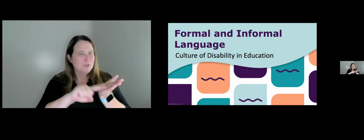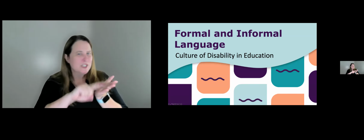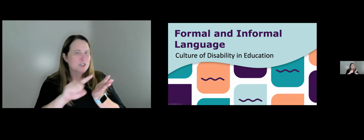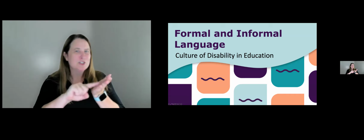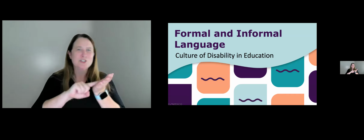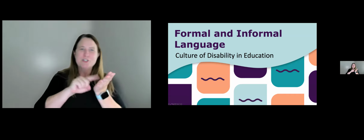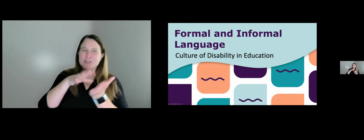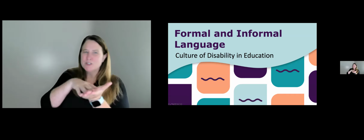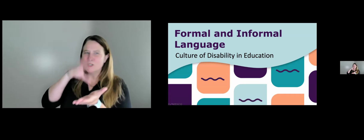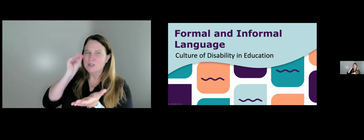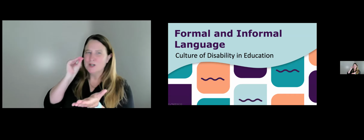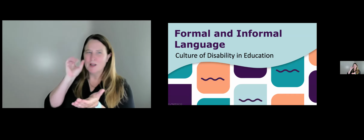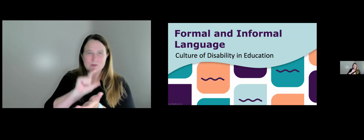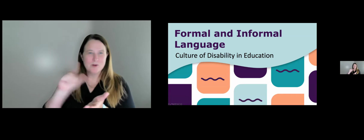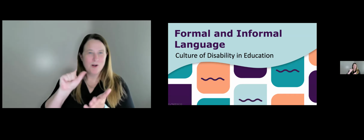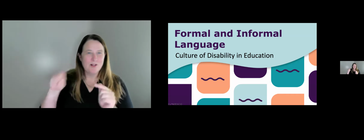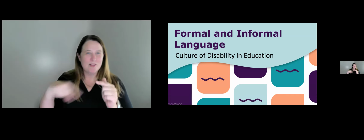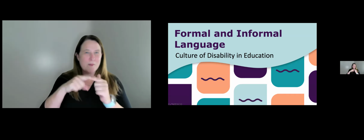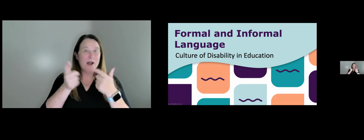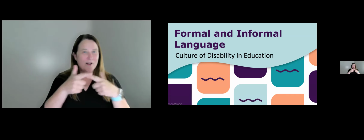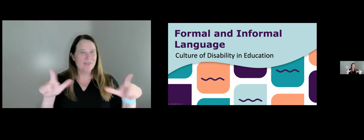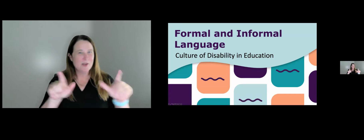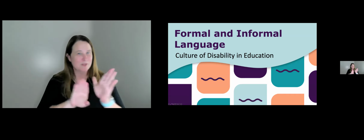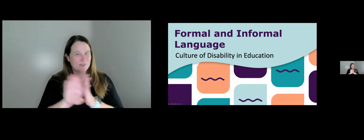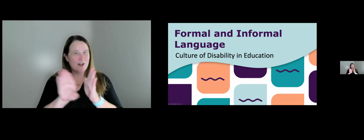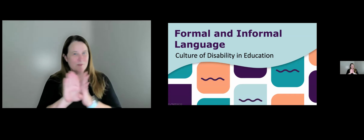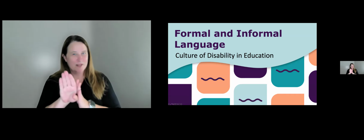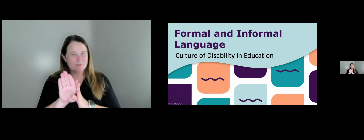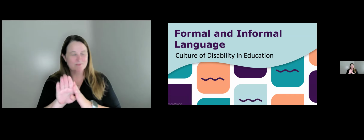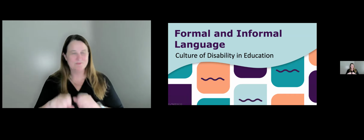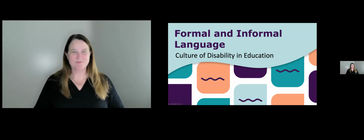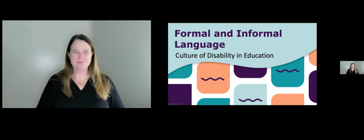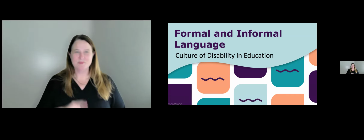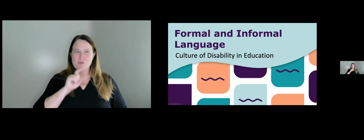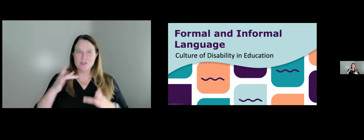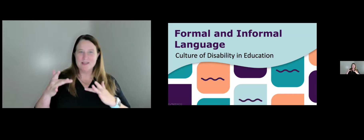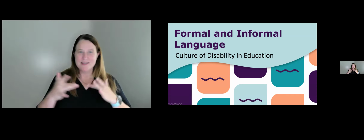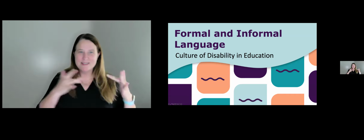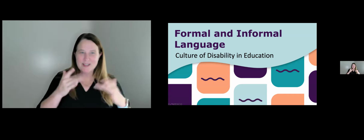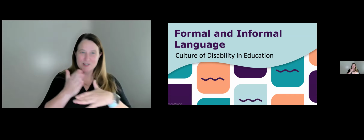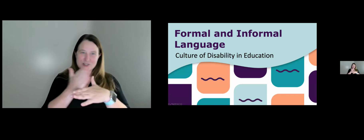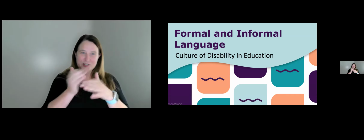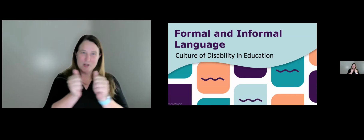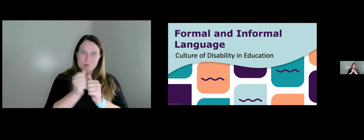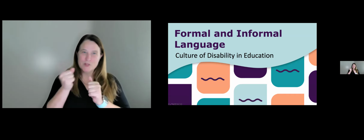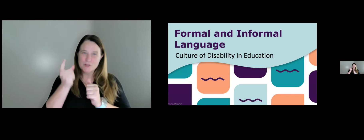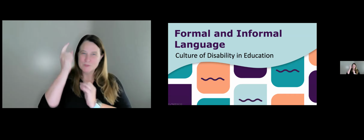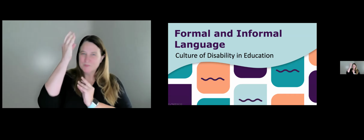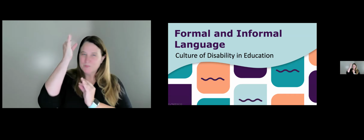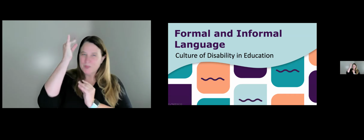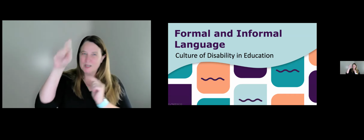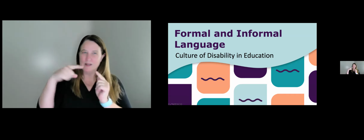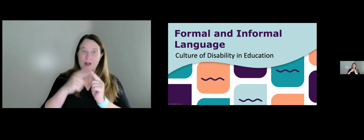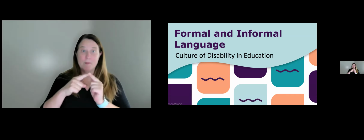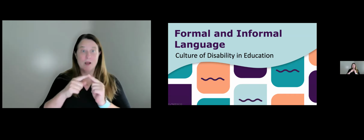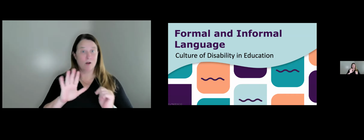My early days in research and learning was all about language development. So I'm really